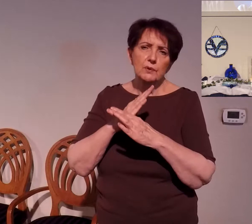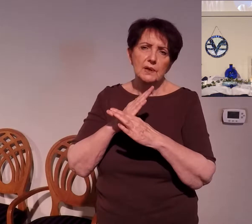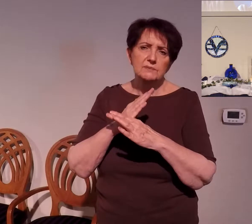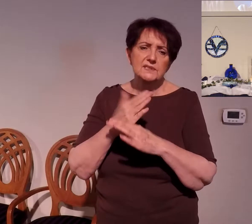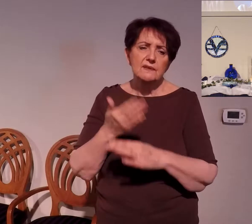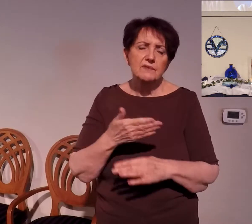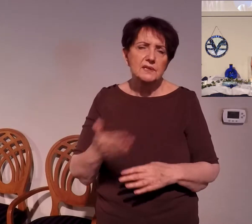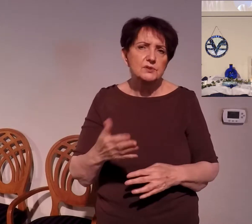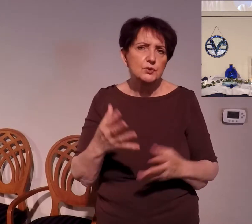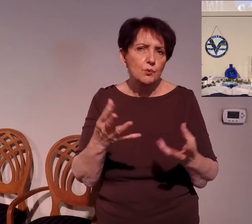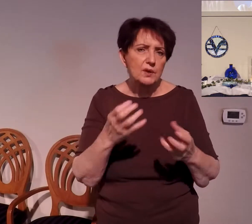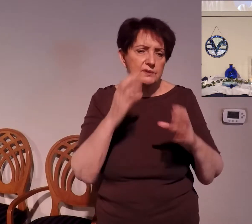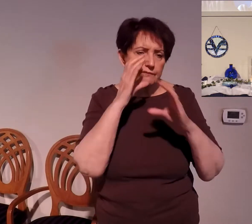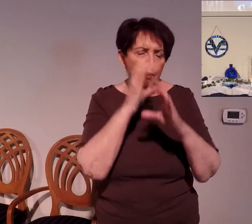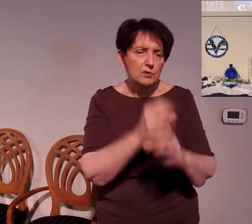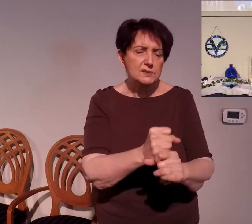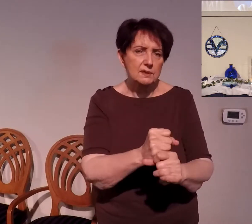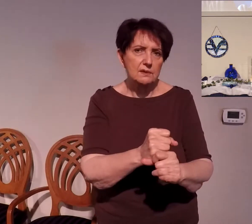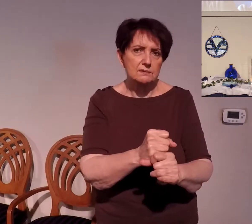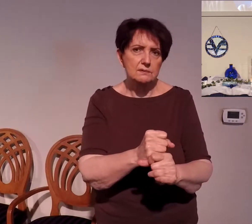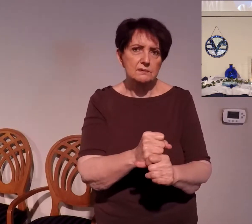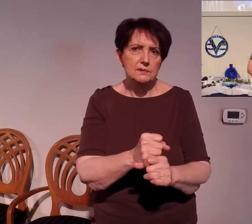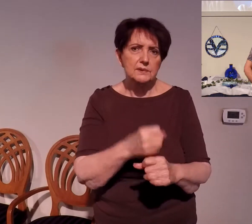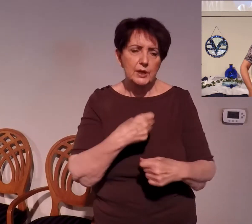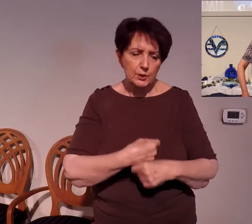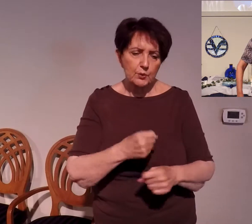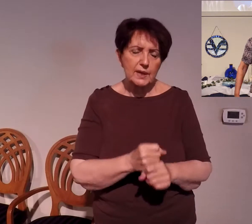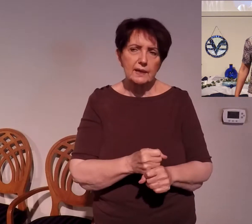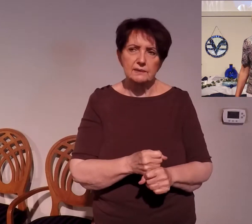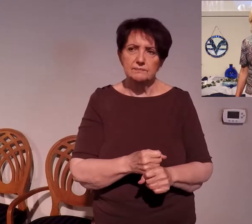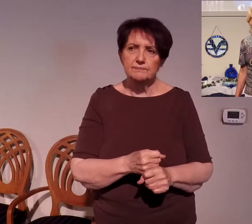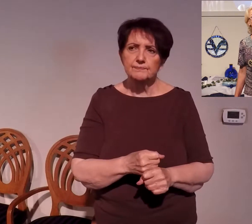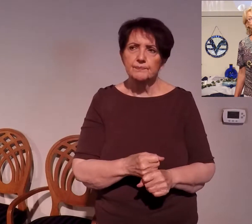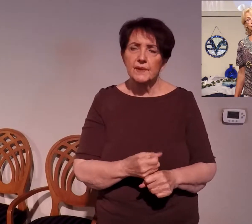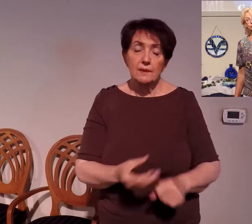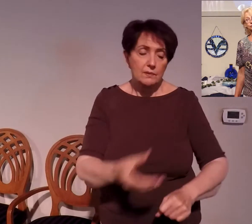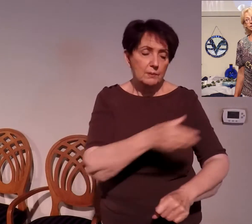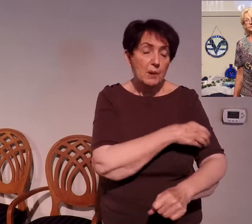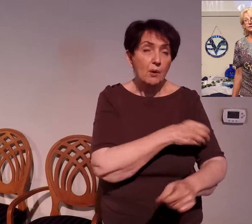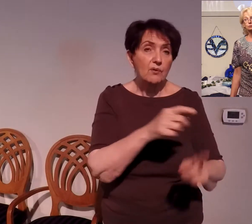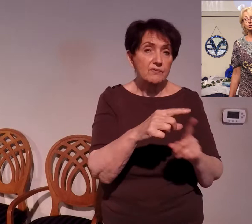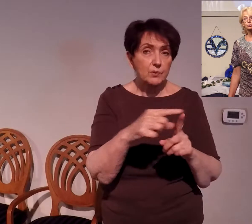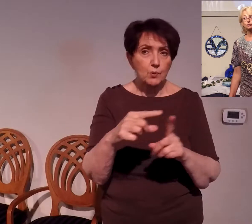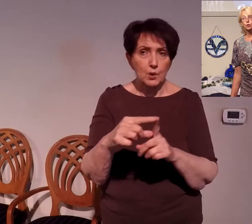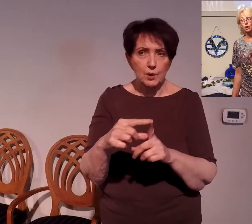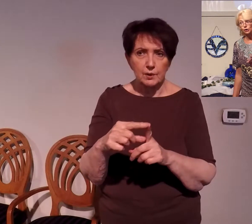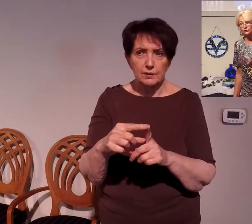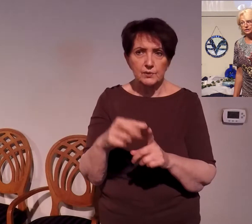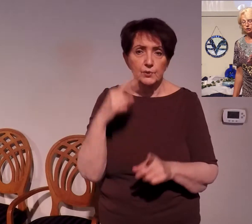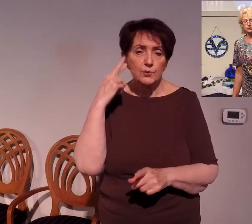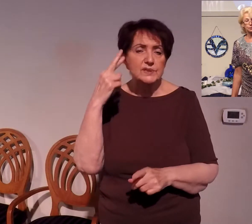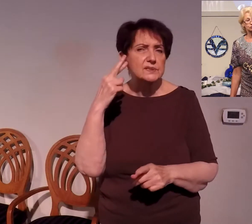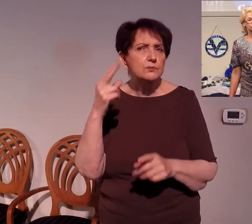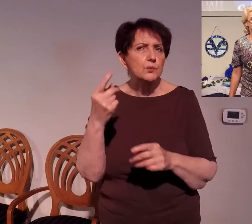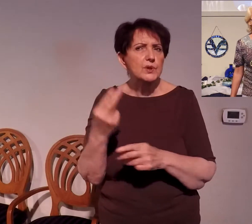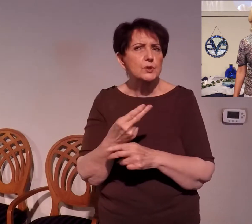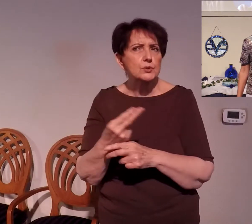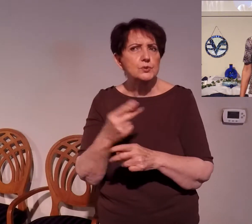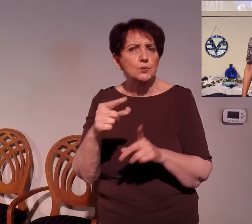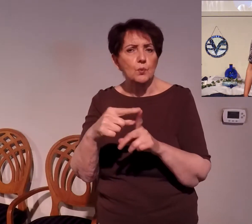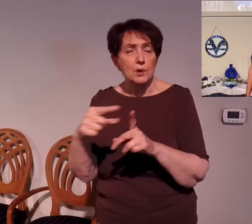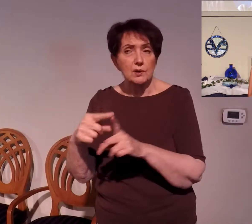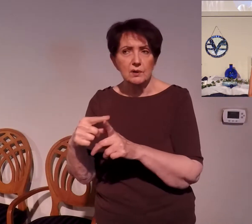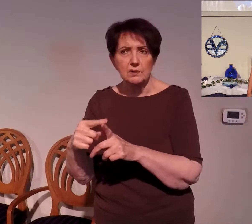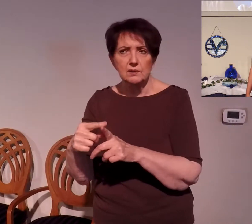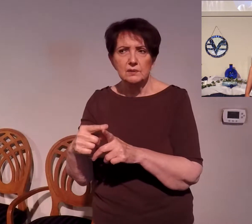focus on or to create? The power of the word, the reason that we use words in our spiritual mind